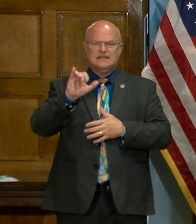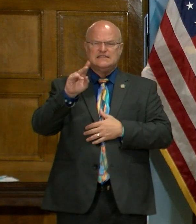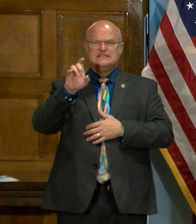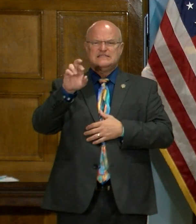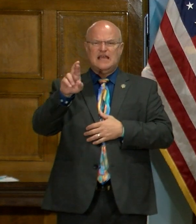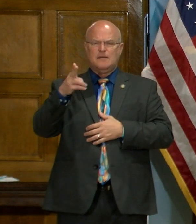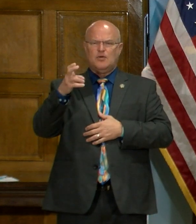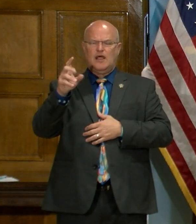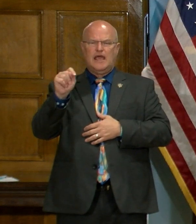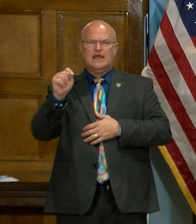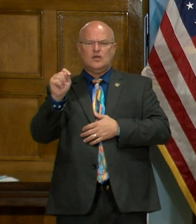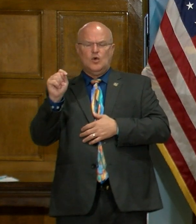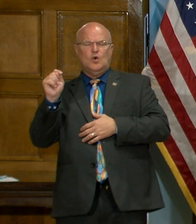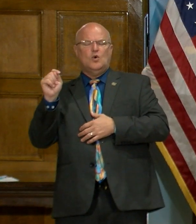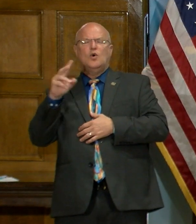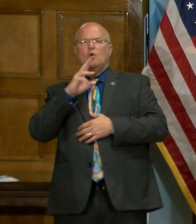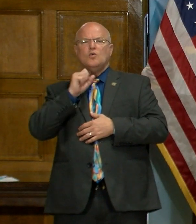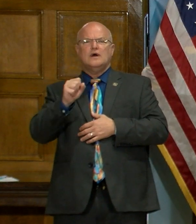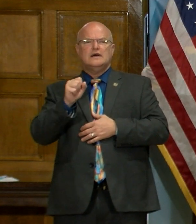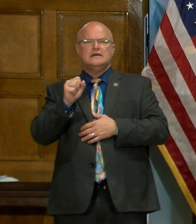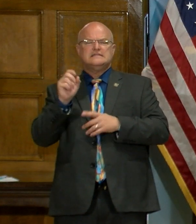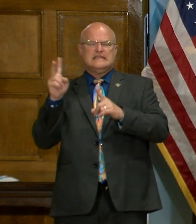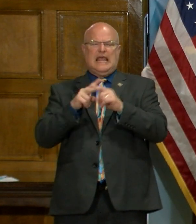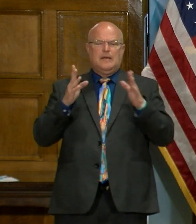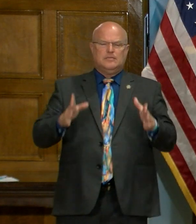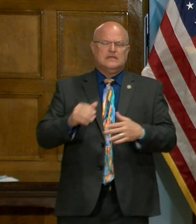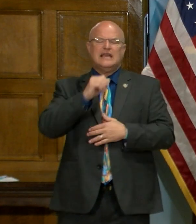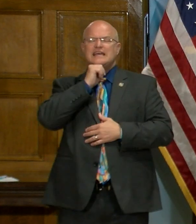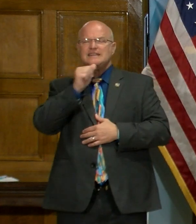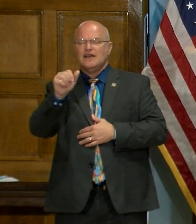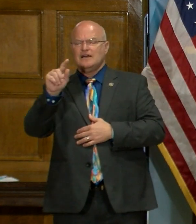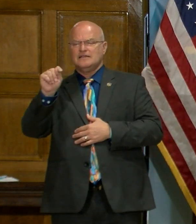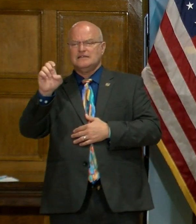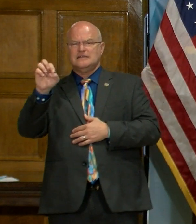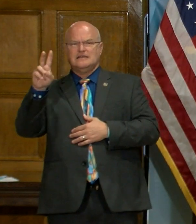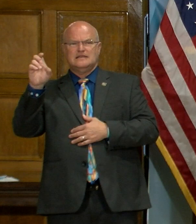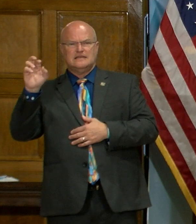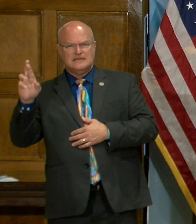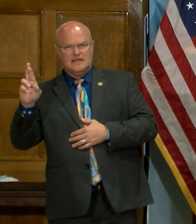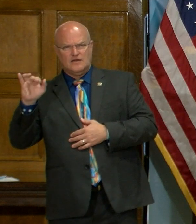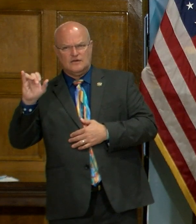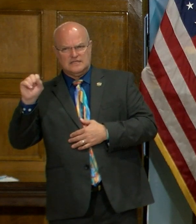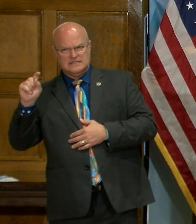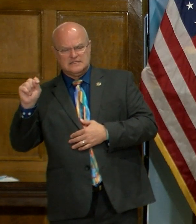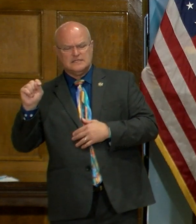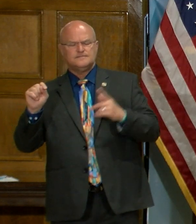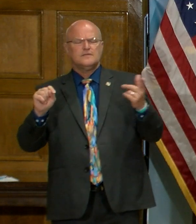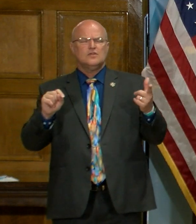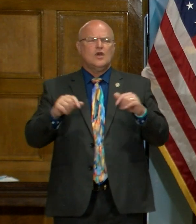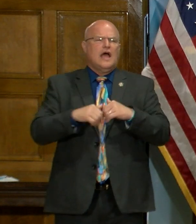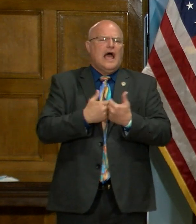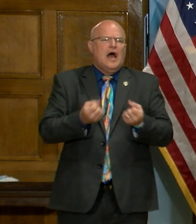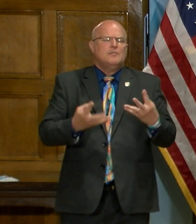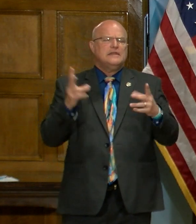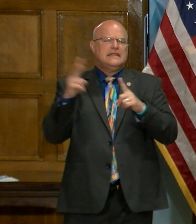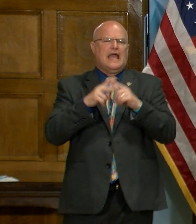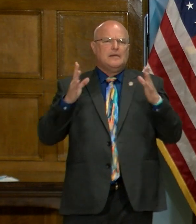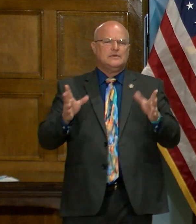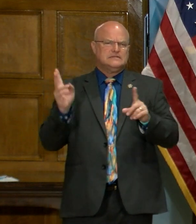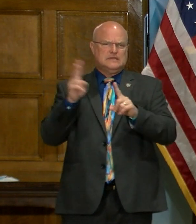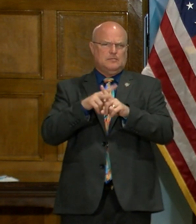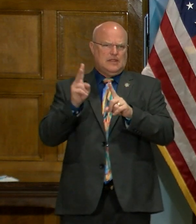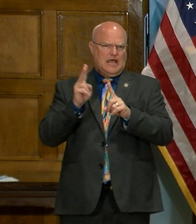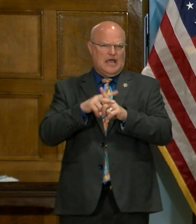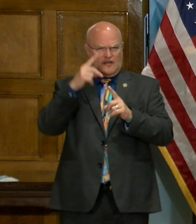was an applicant and not an act of terror? That's the first question. The second question is how many applicants